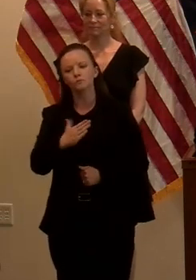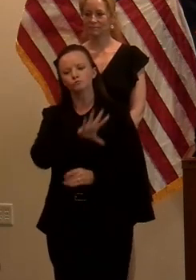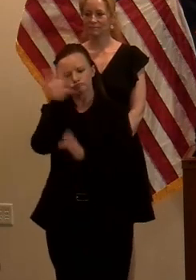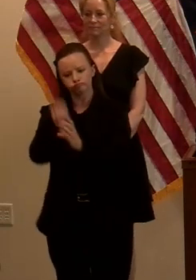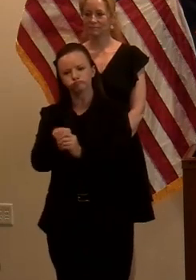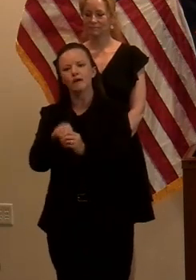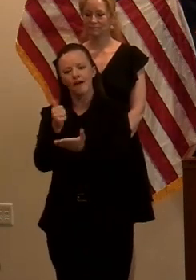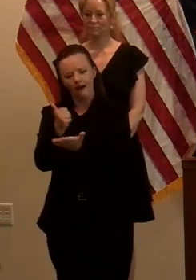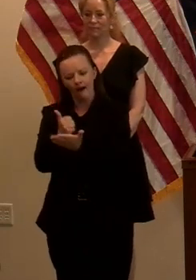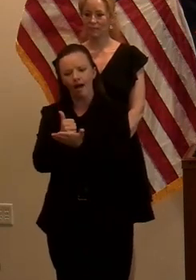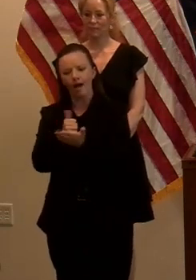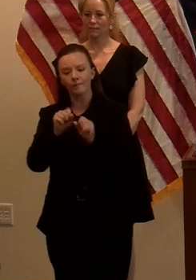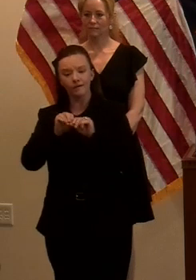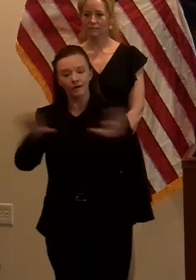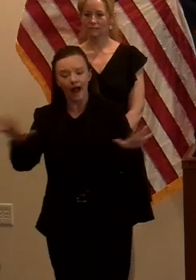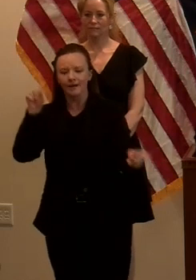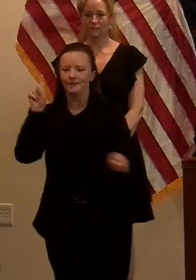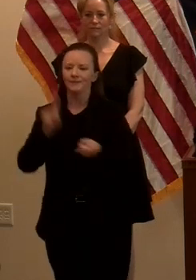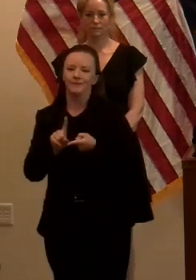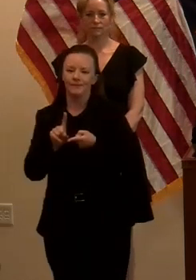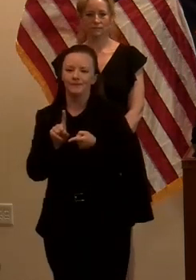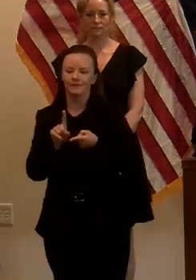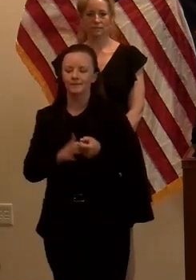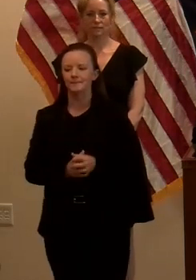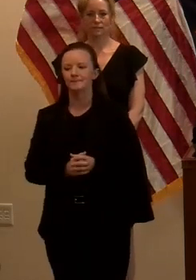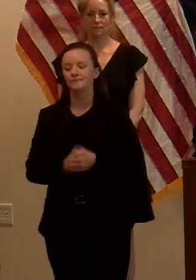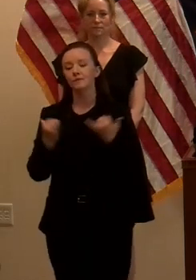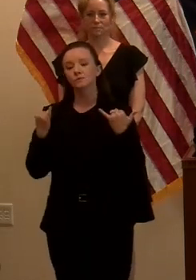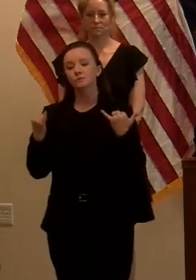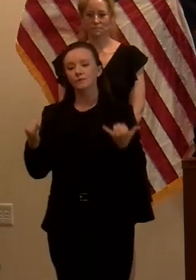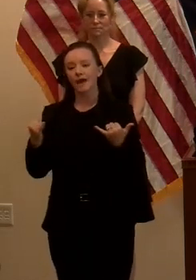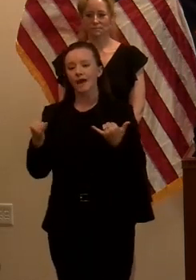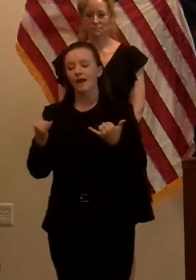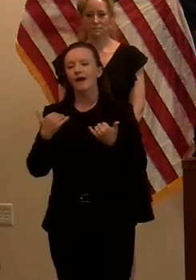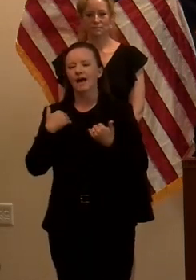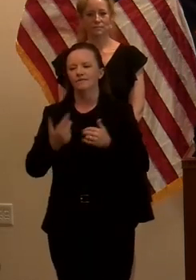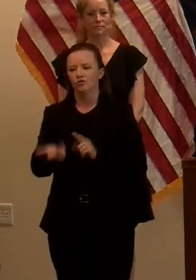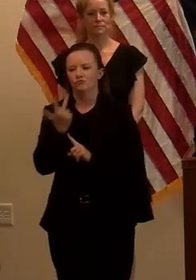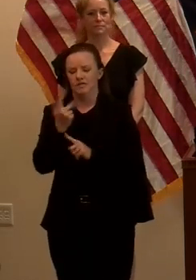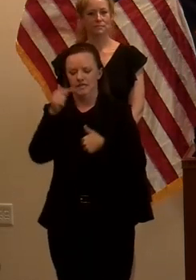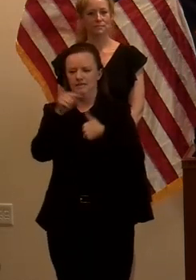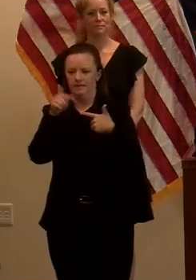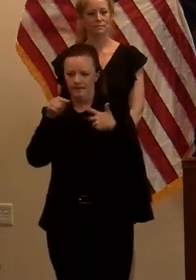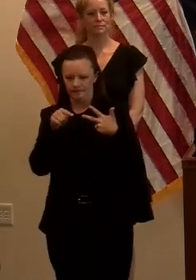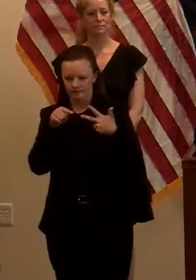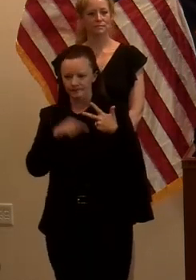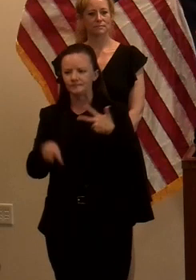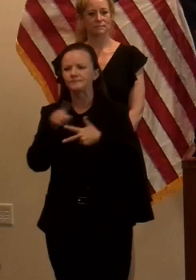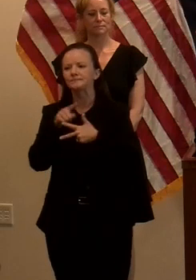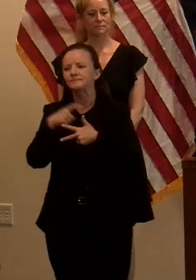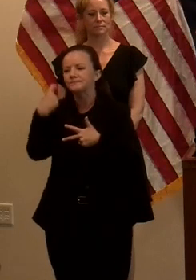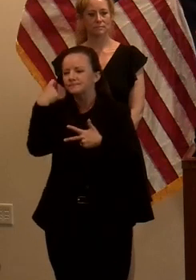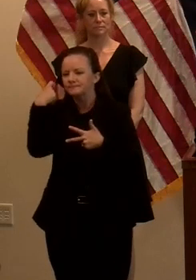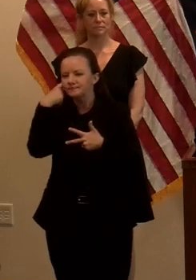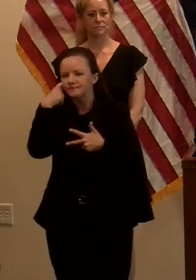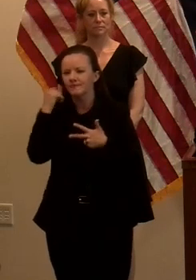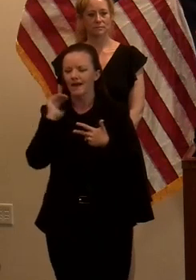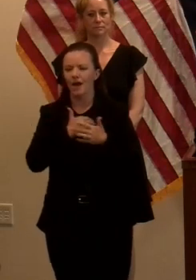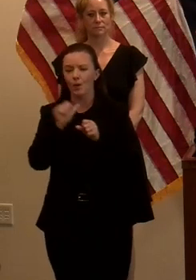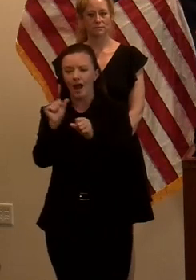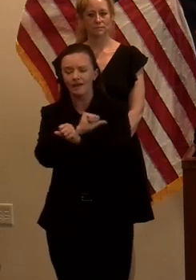of COVID-19. Today, I want to touch on three key areas. The latest in our efforts to slow the spread